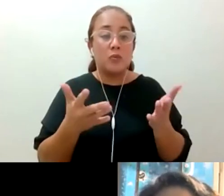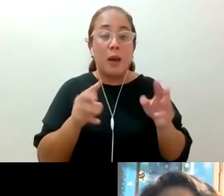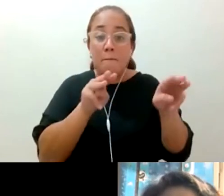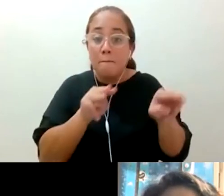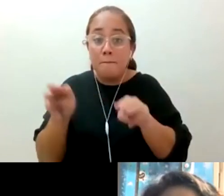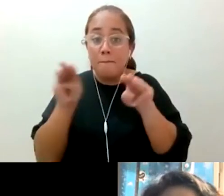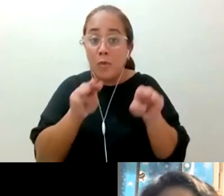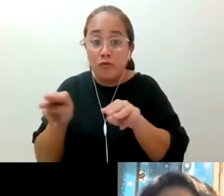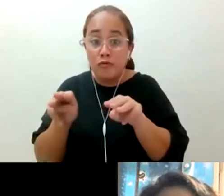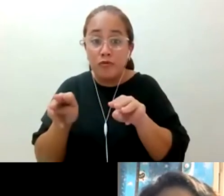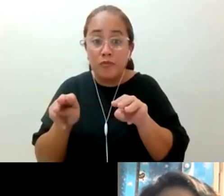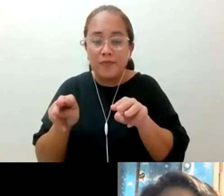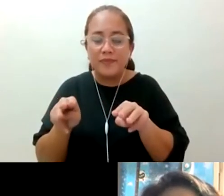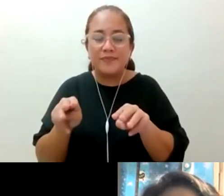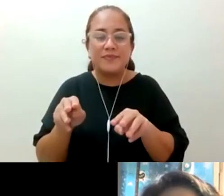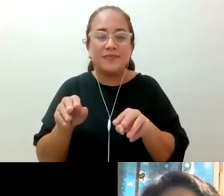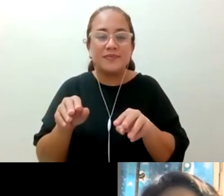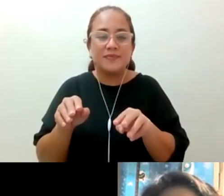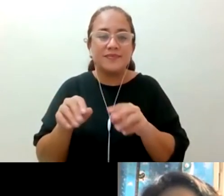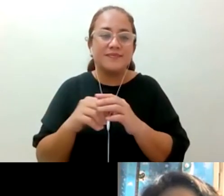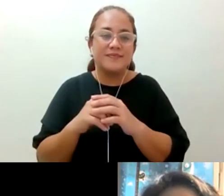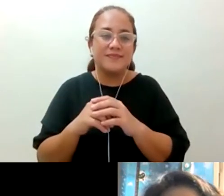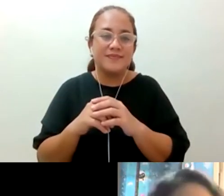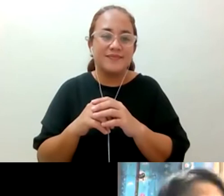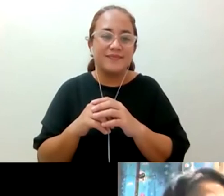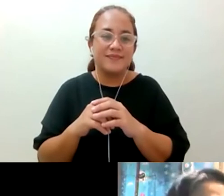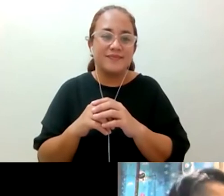movement, then